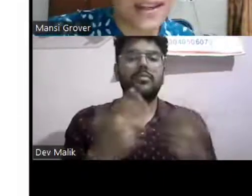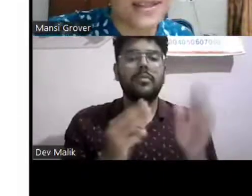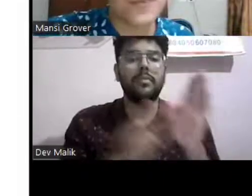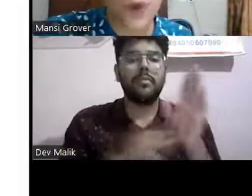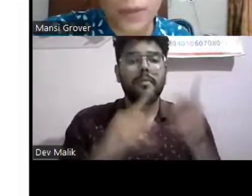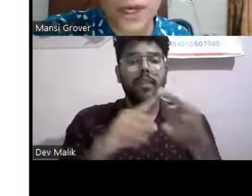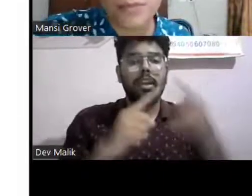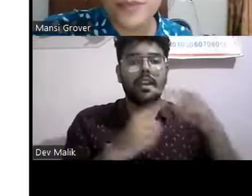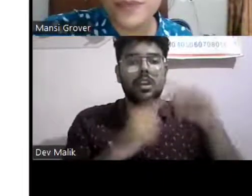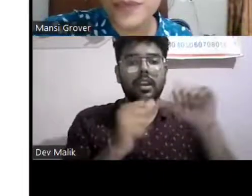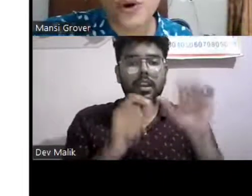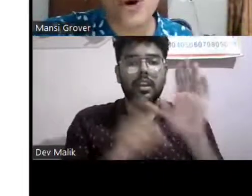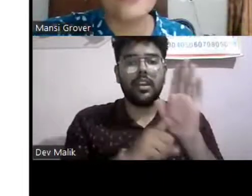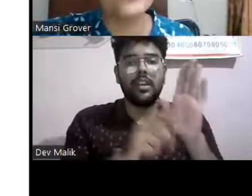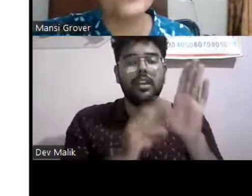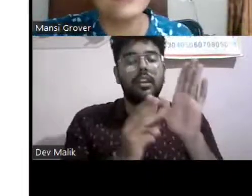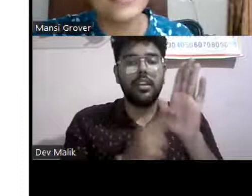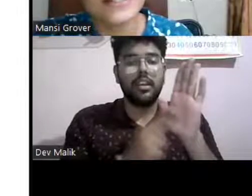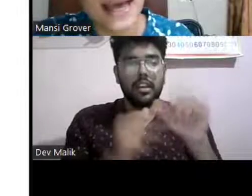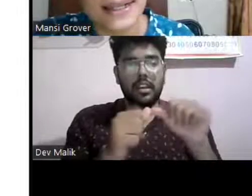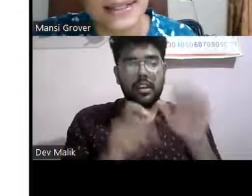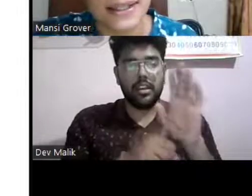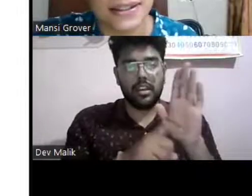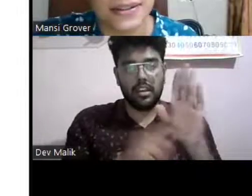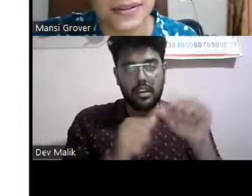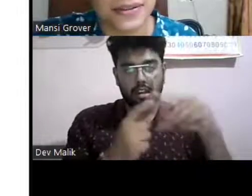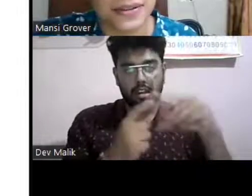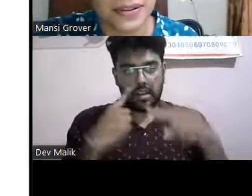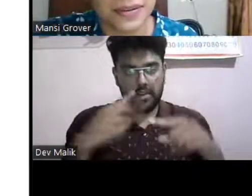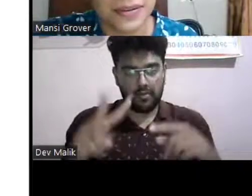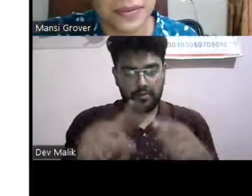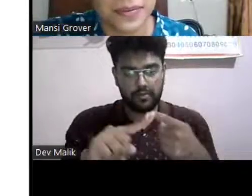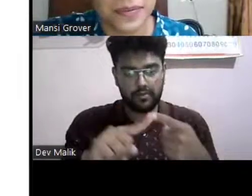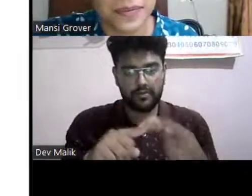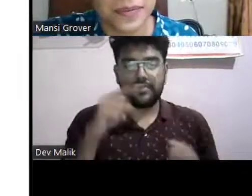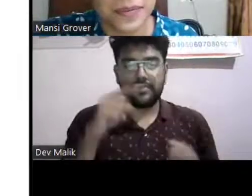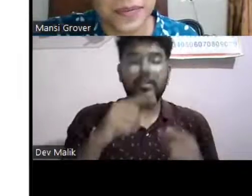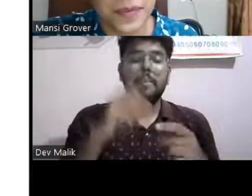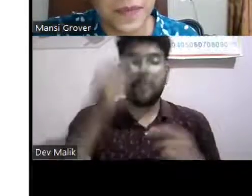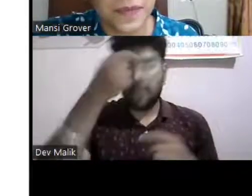So there is a problem of universality.